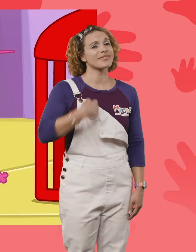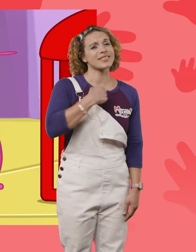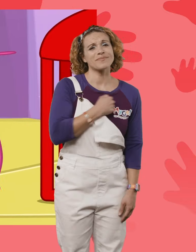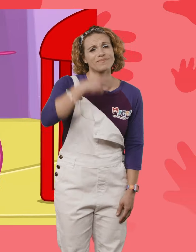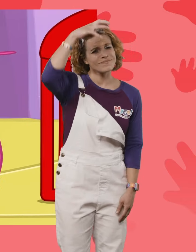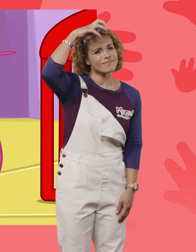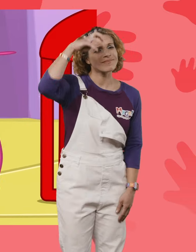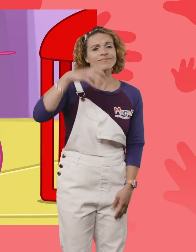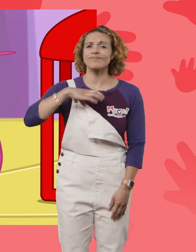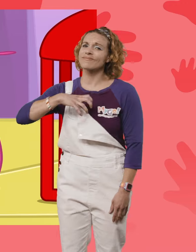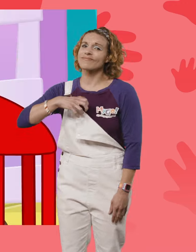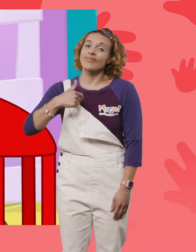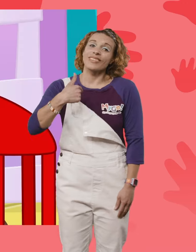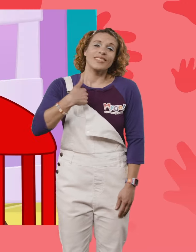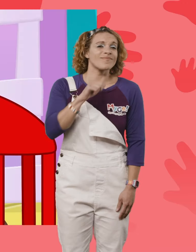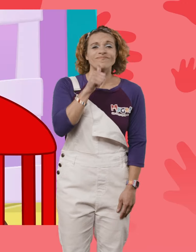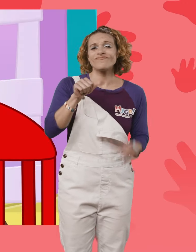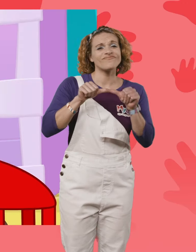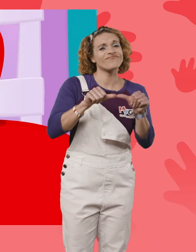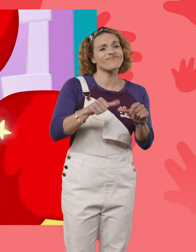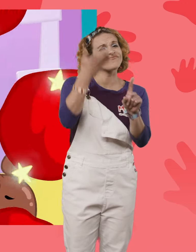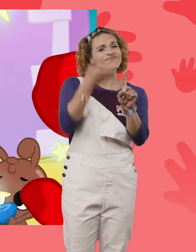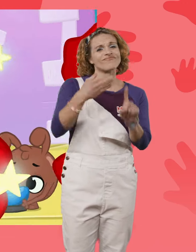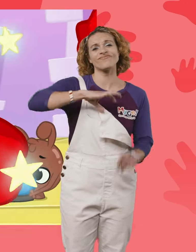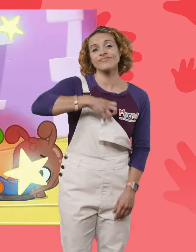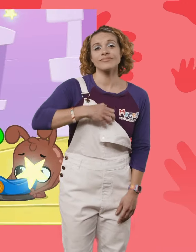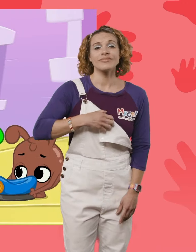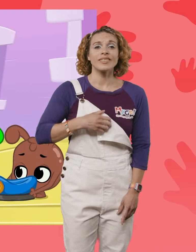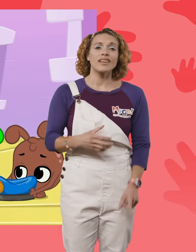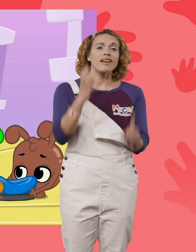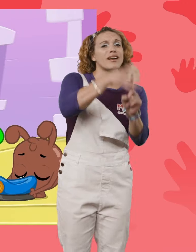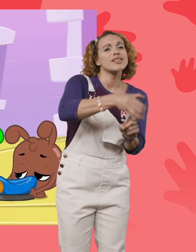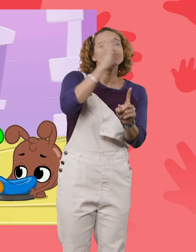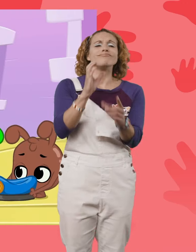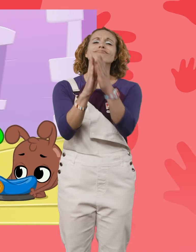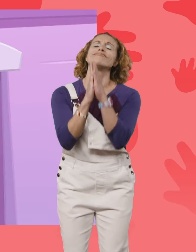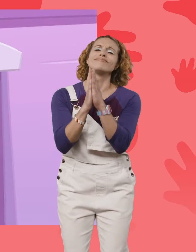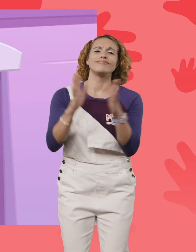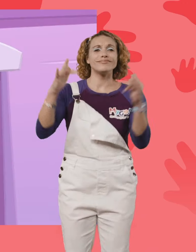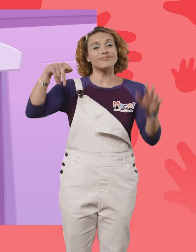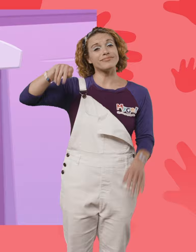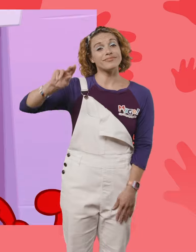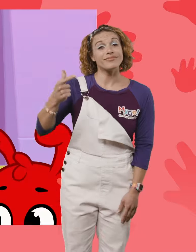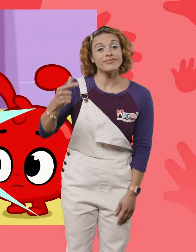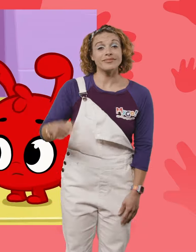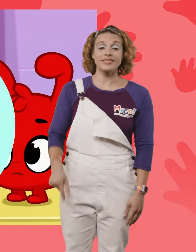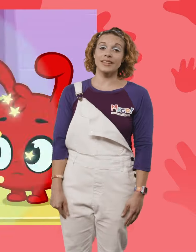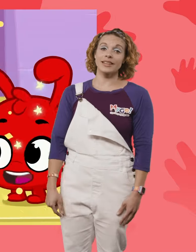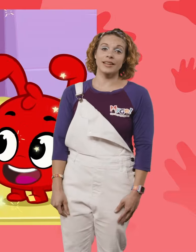Aw, I'm sorry, Mila and Morphle. I shouldn't be a Morphle anymore. Can you transform us back, please, Glitterpug?